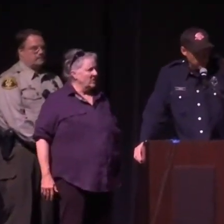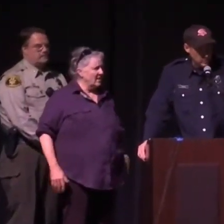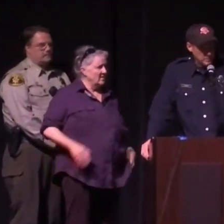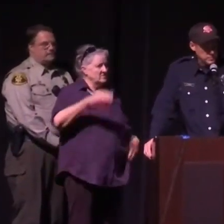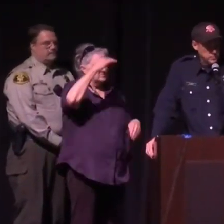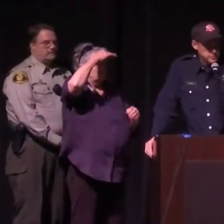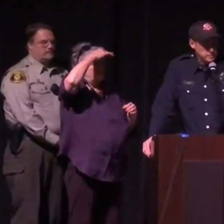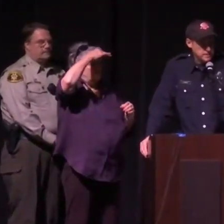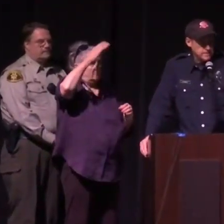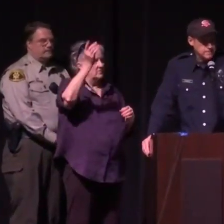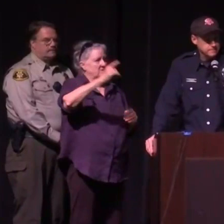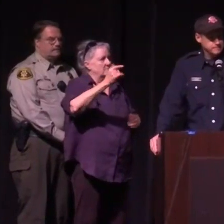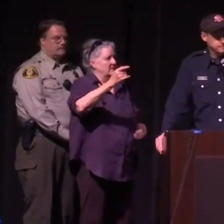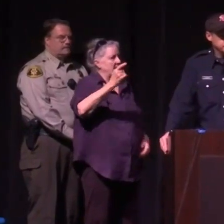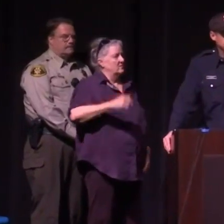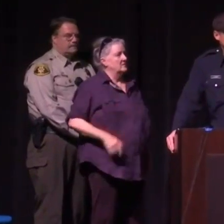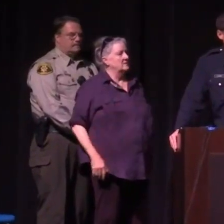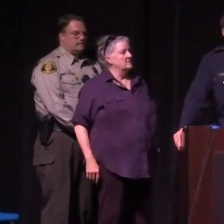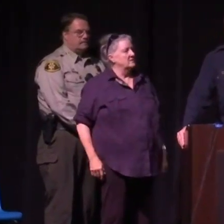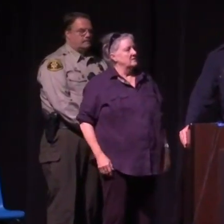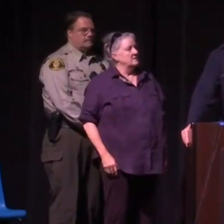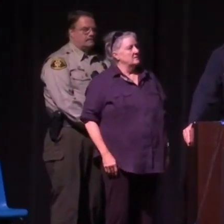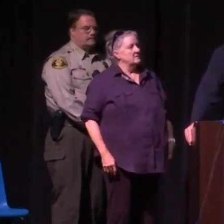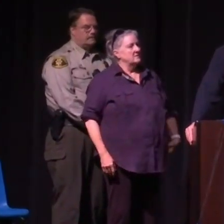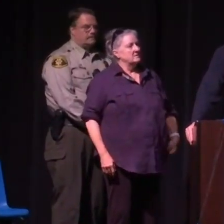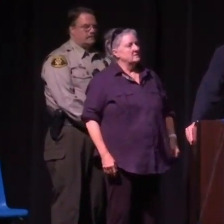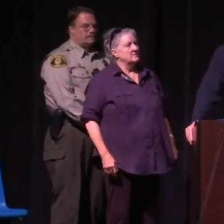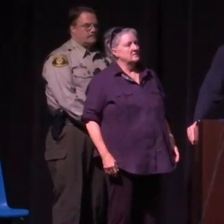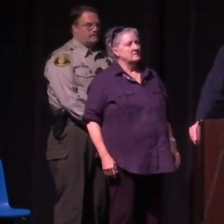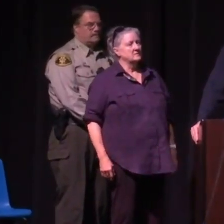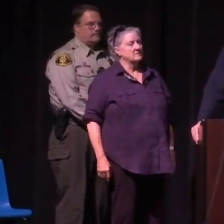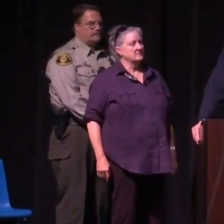Sir, there's a microphone coming towards you right now.